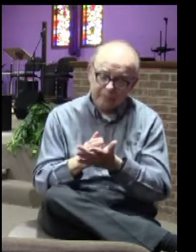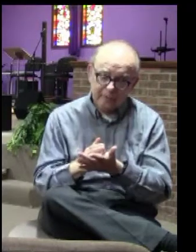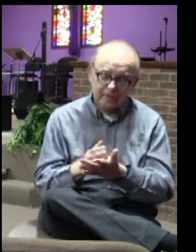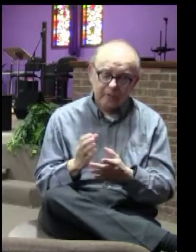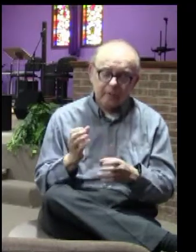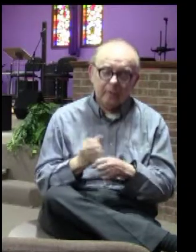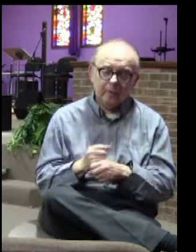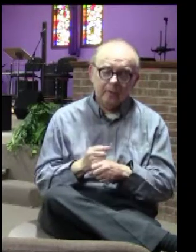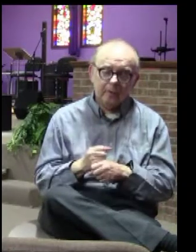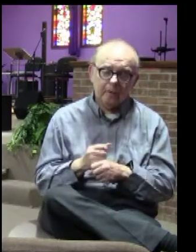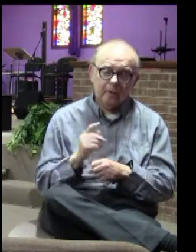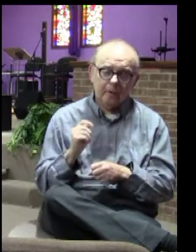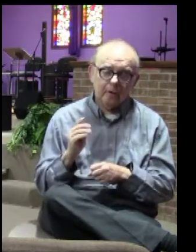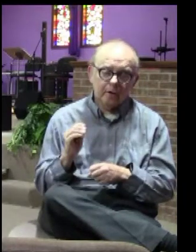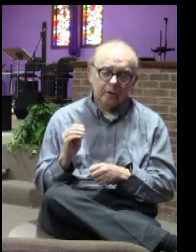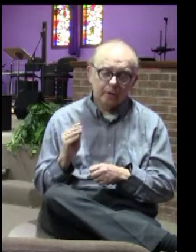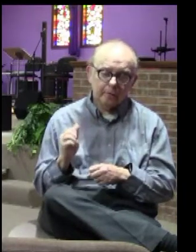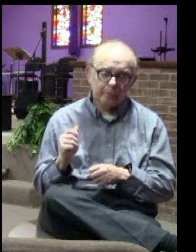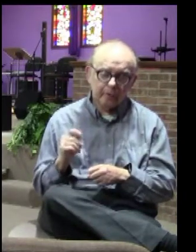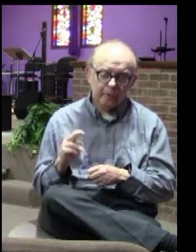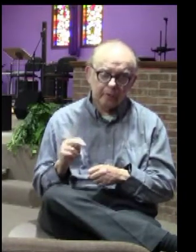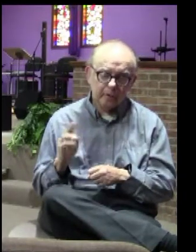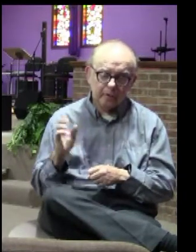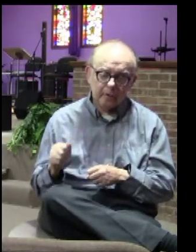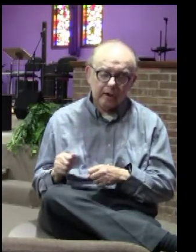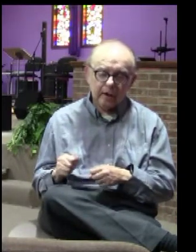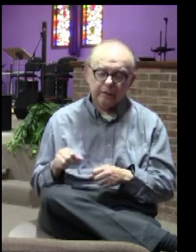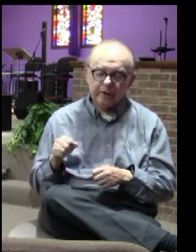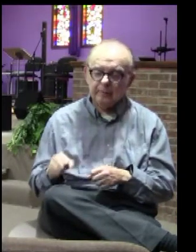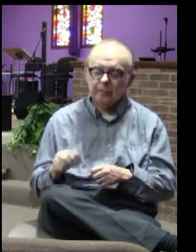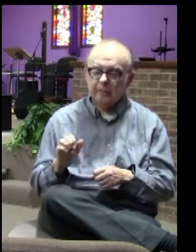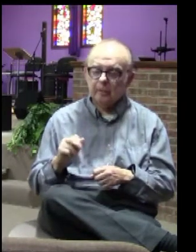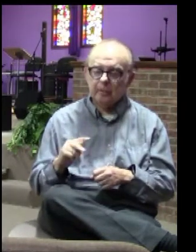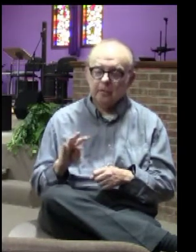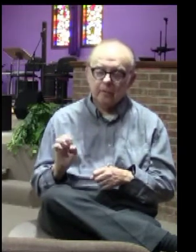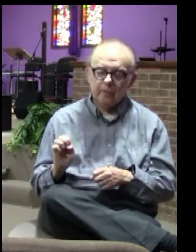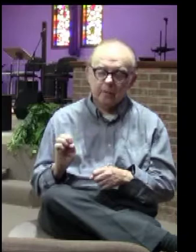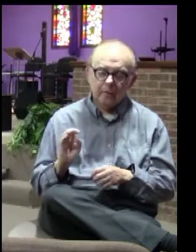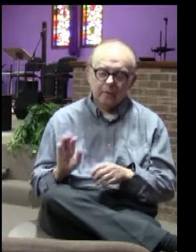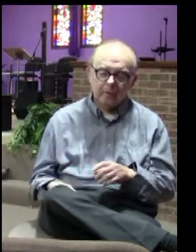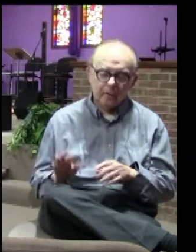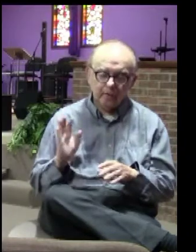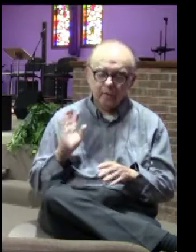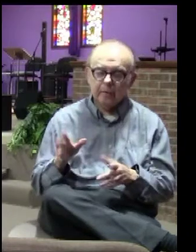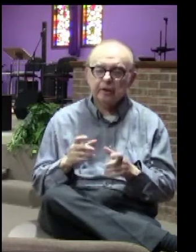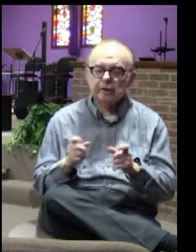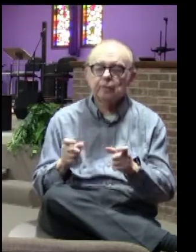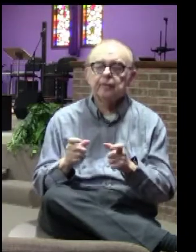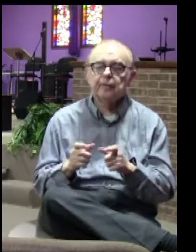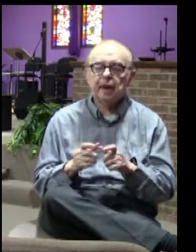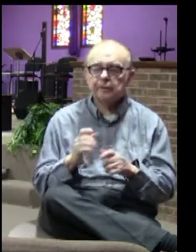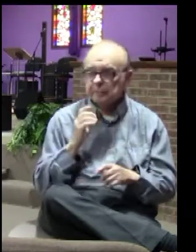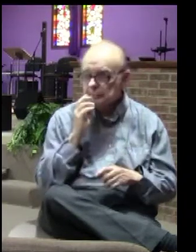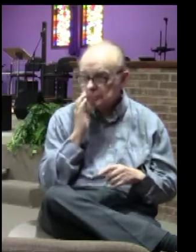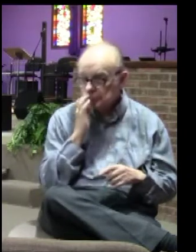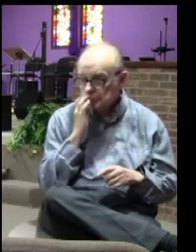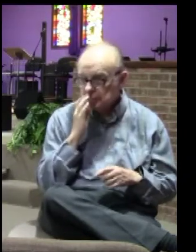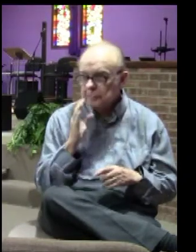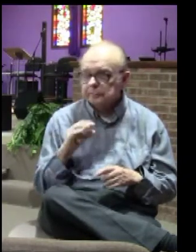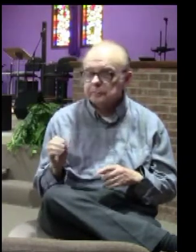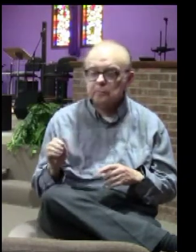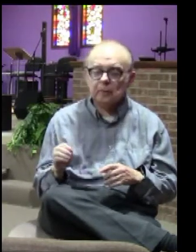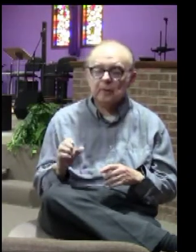on a toboggan. They got to have brakes on those things, because if they don't, they get going too fast.